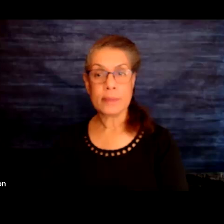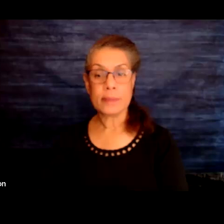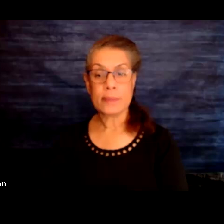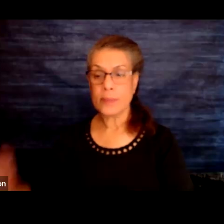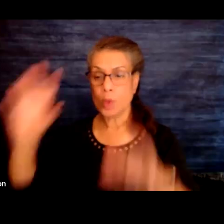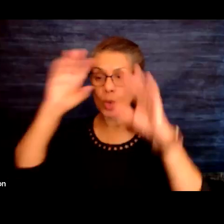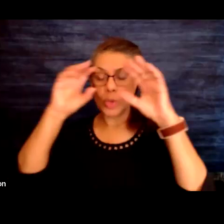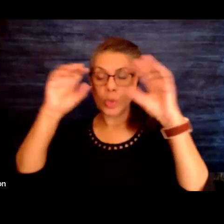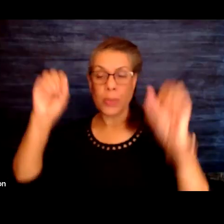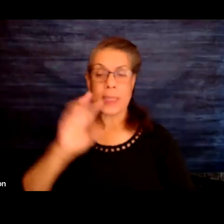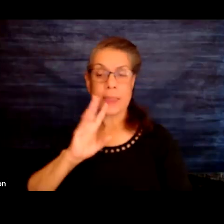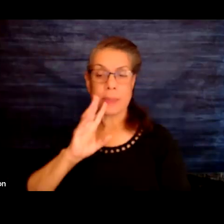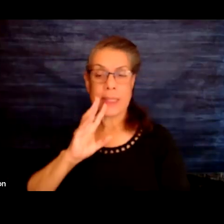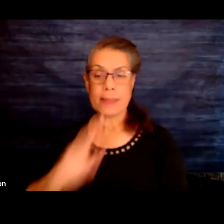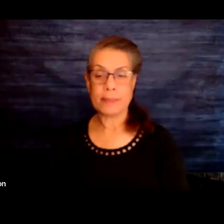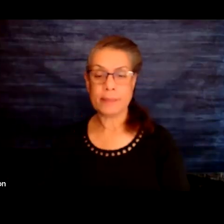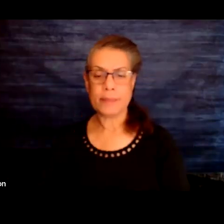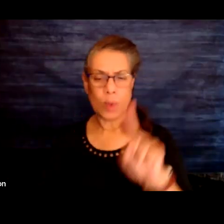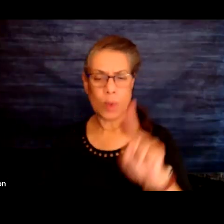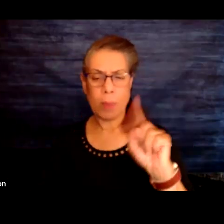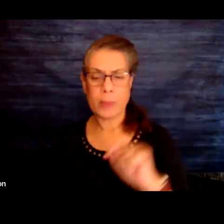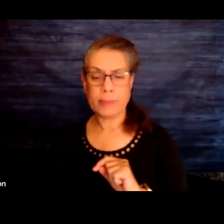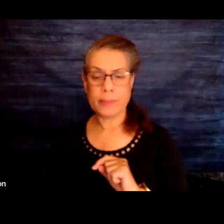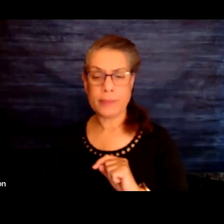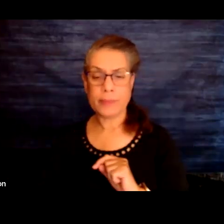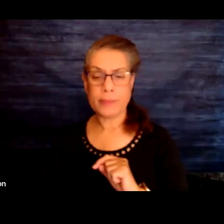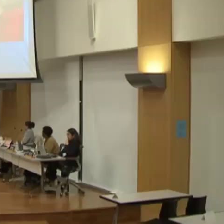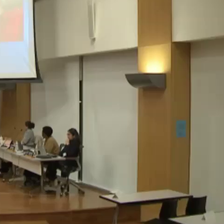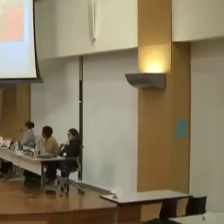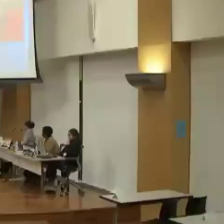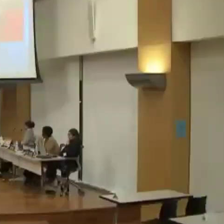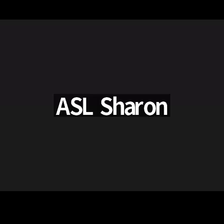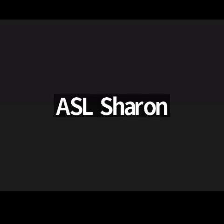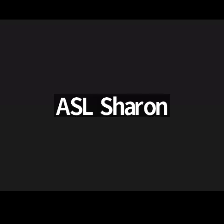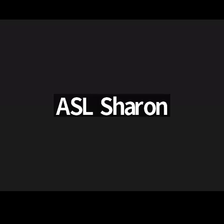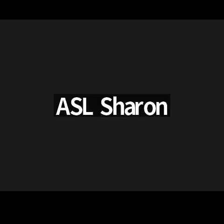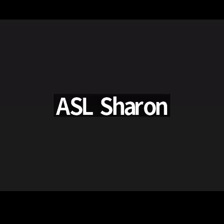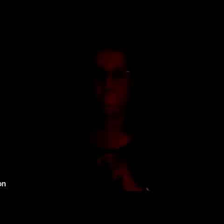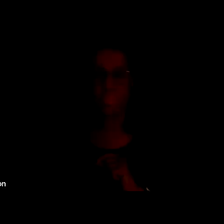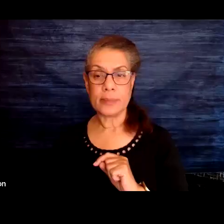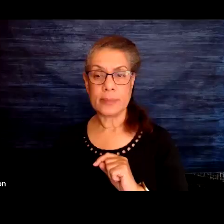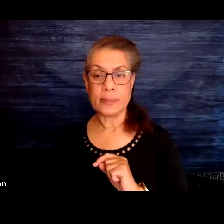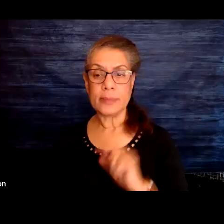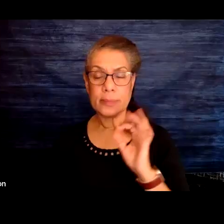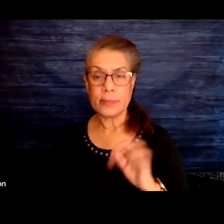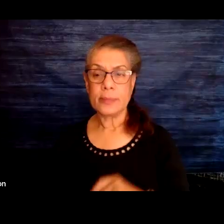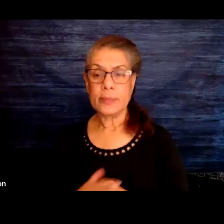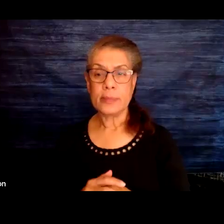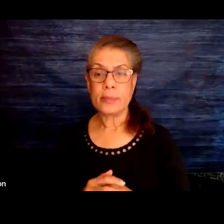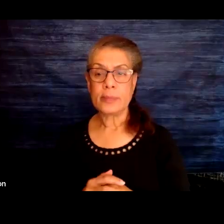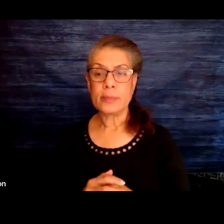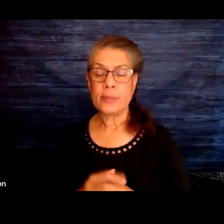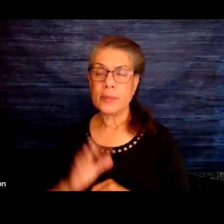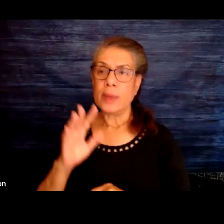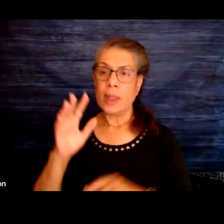does, I mean, I think MMA is like a great example of that, but I think that team component, right, that we've laid out with the inclusion plan,